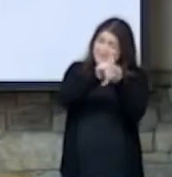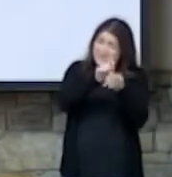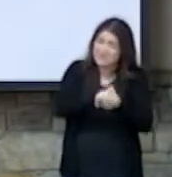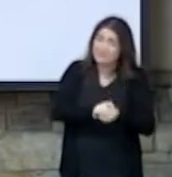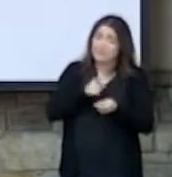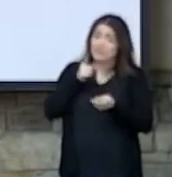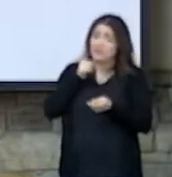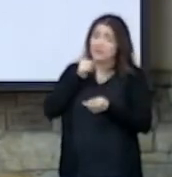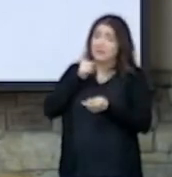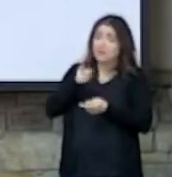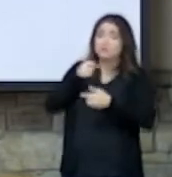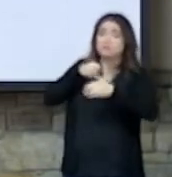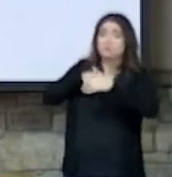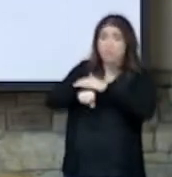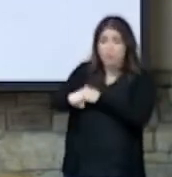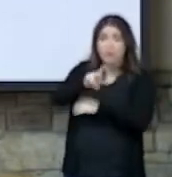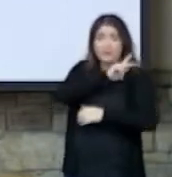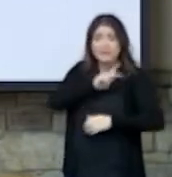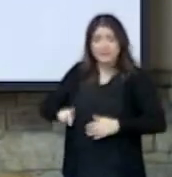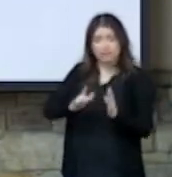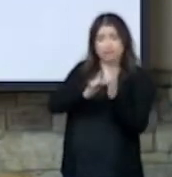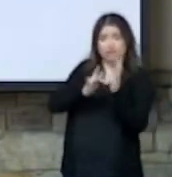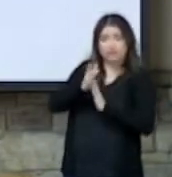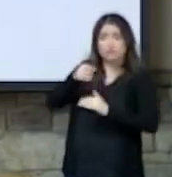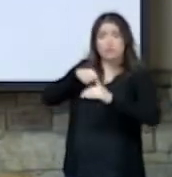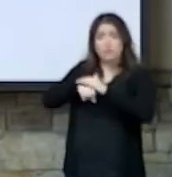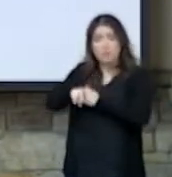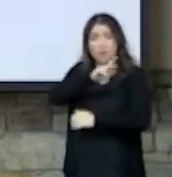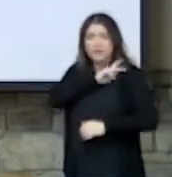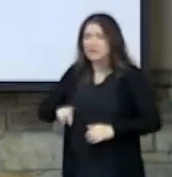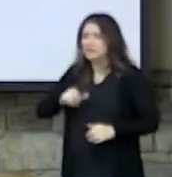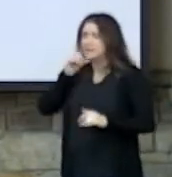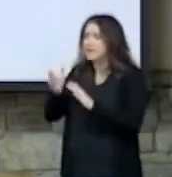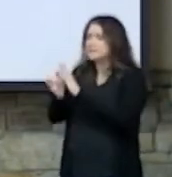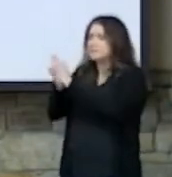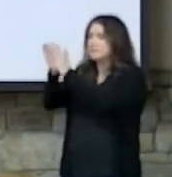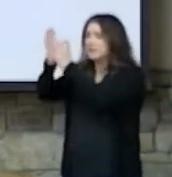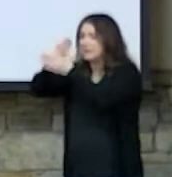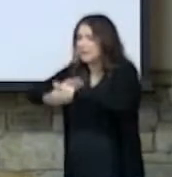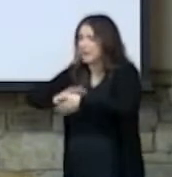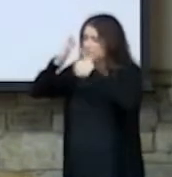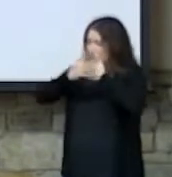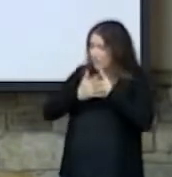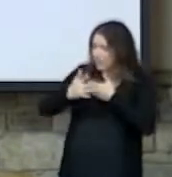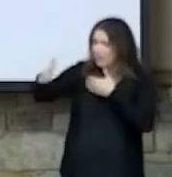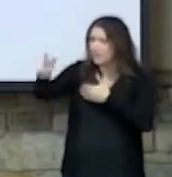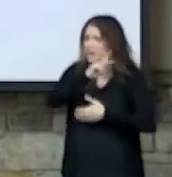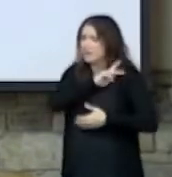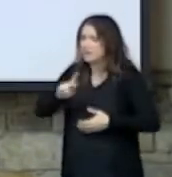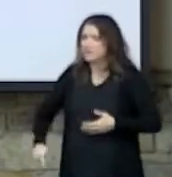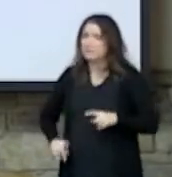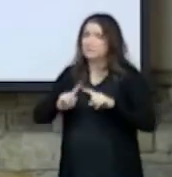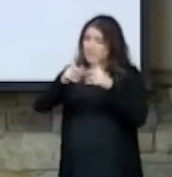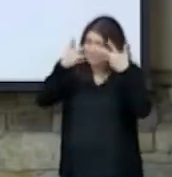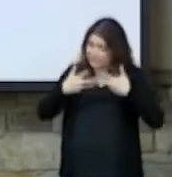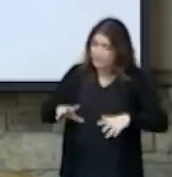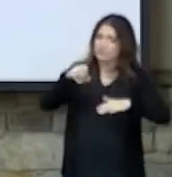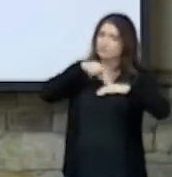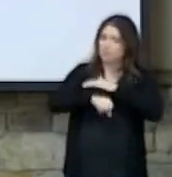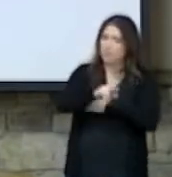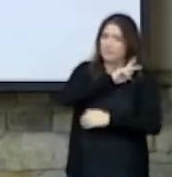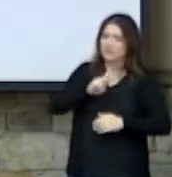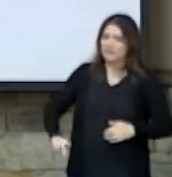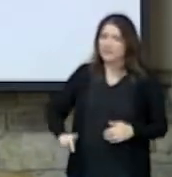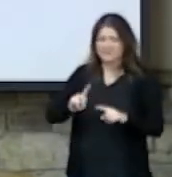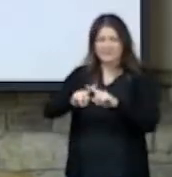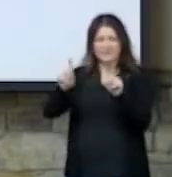was born a king, that Jesus was born a king, not born to be king. You see, those are two very different things. They